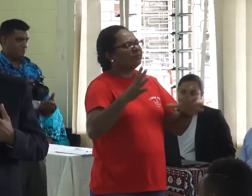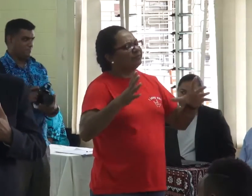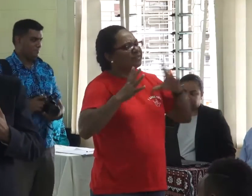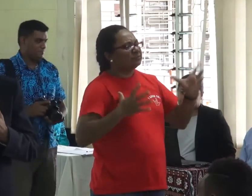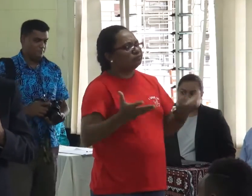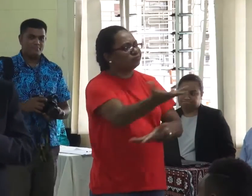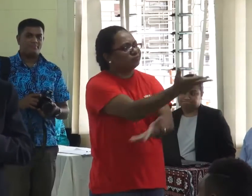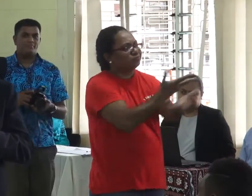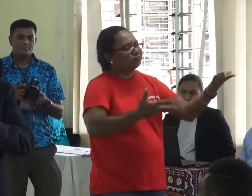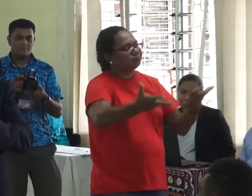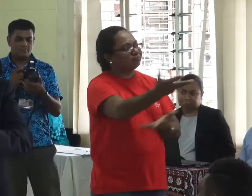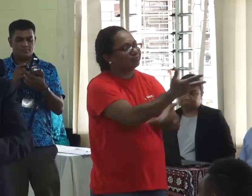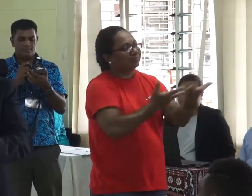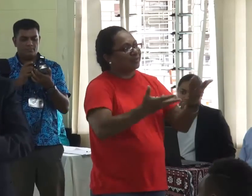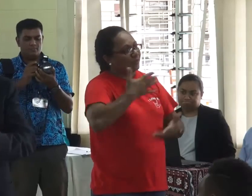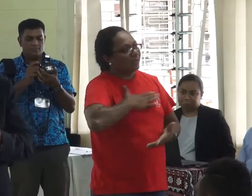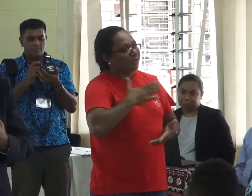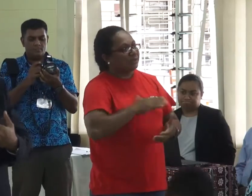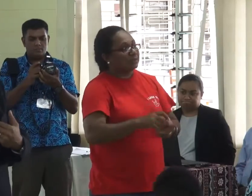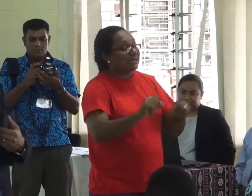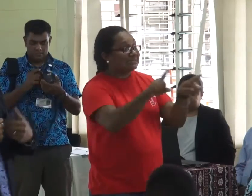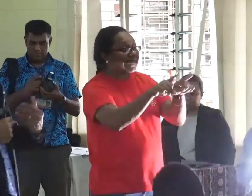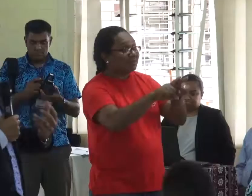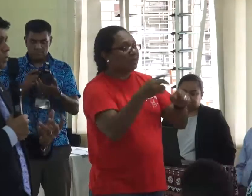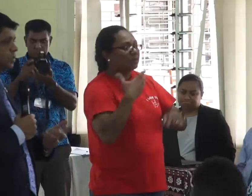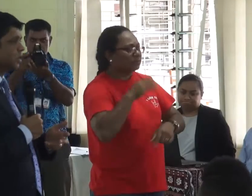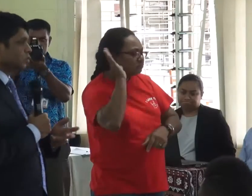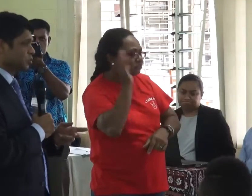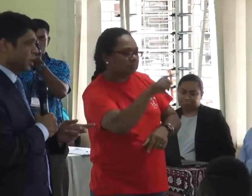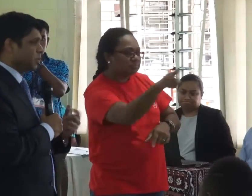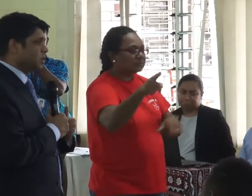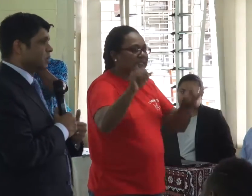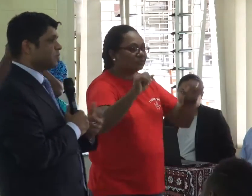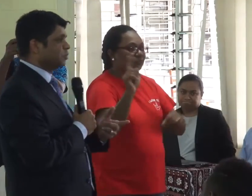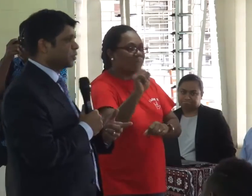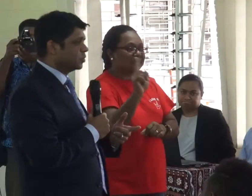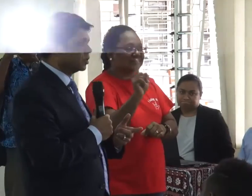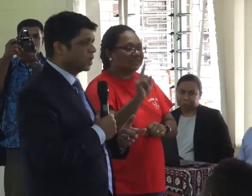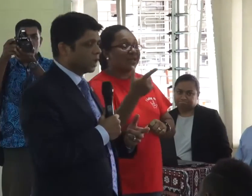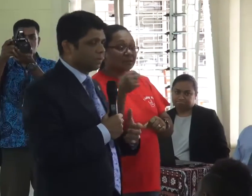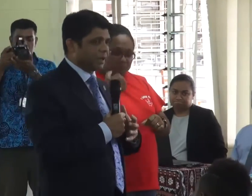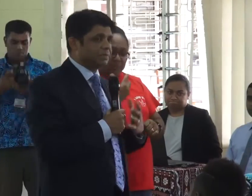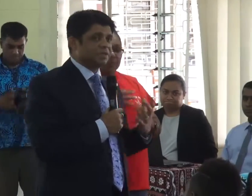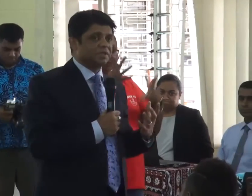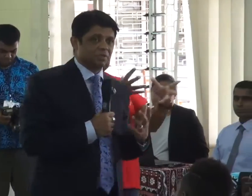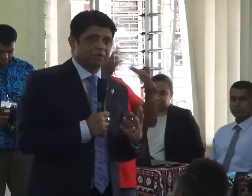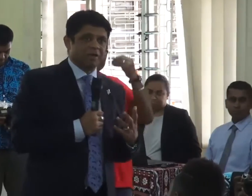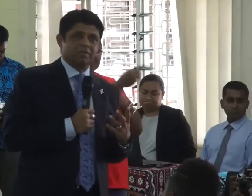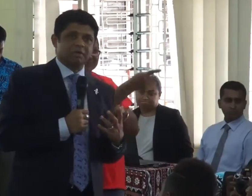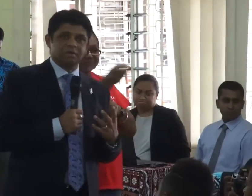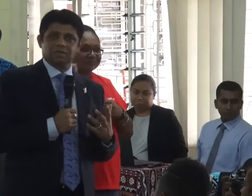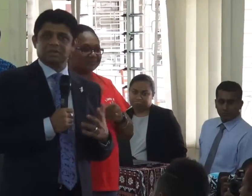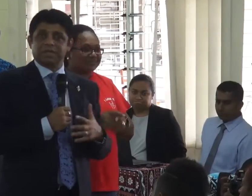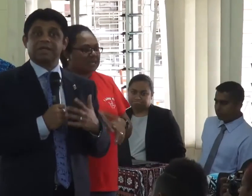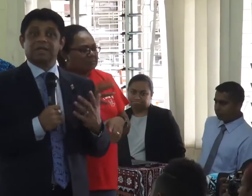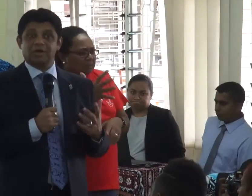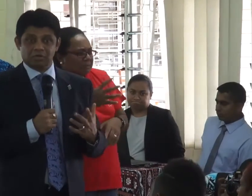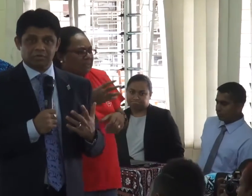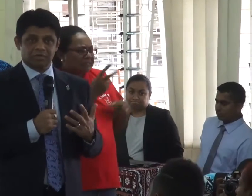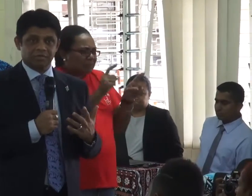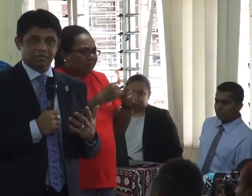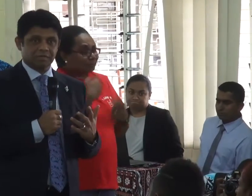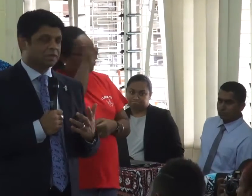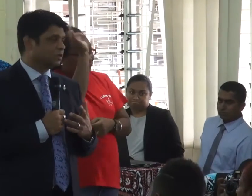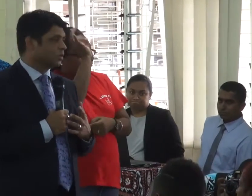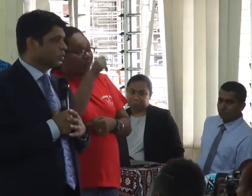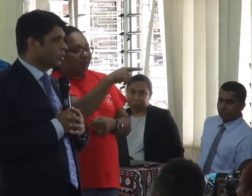interaction and for us to be able to also hear from you some of the issues, to be able to learn from you perhaps things that we have not taken account